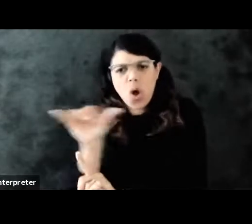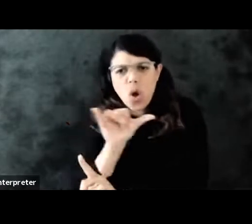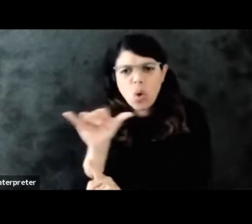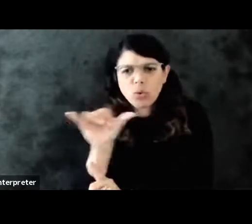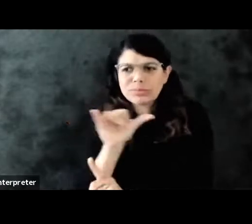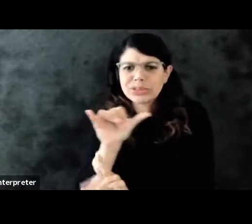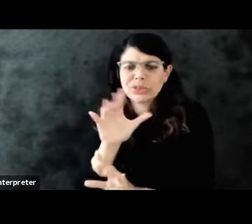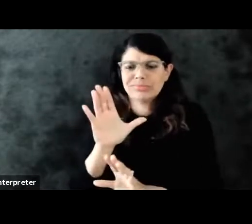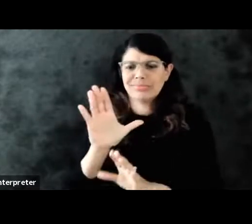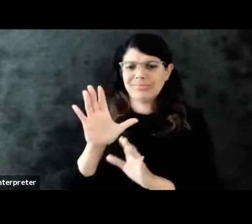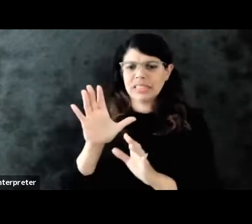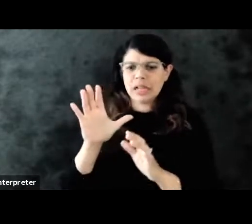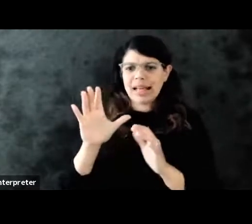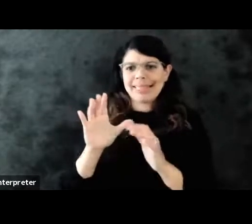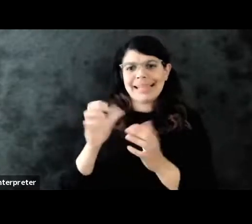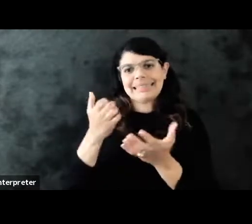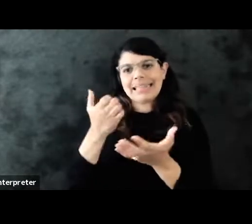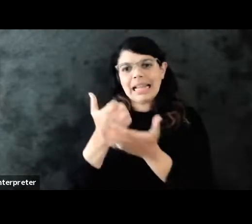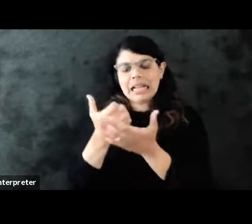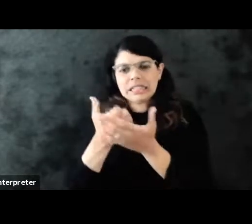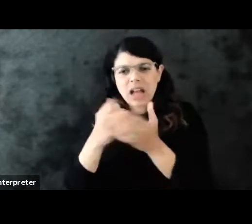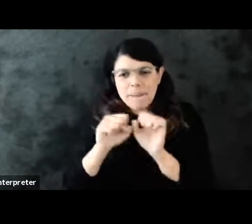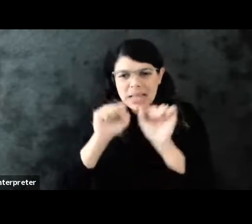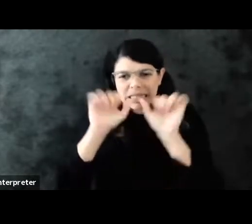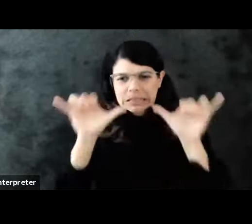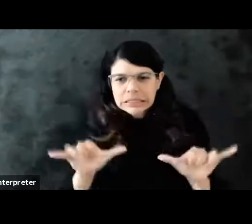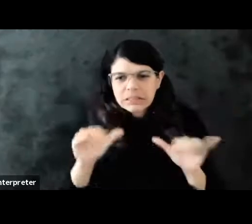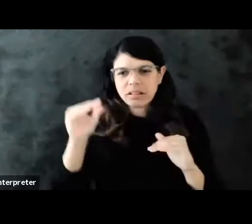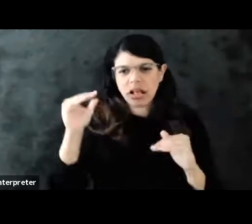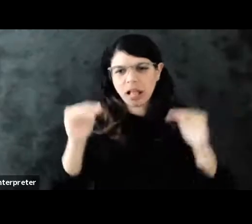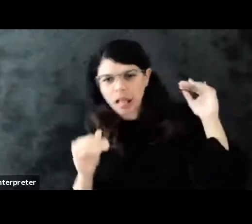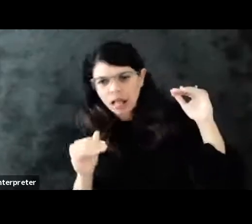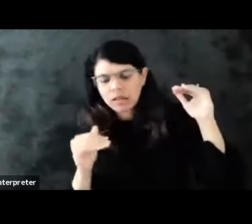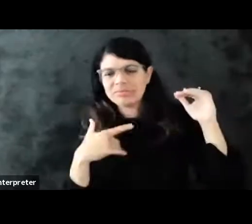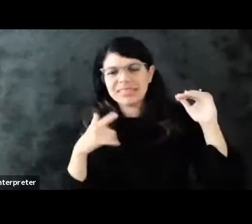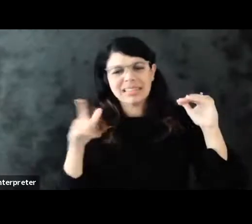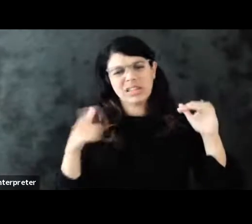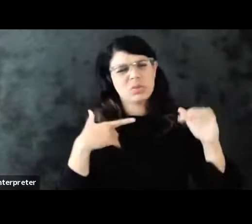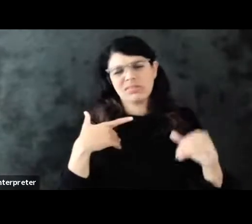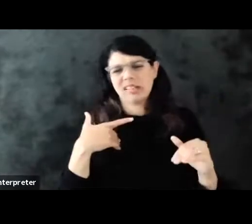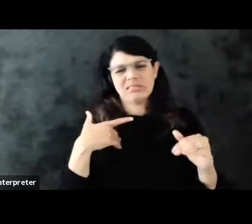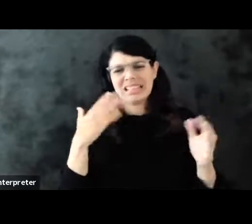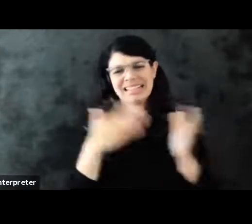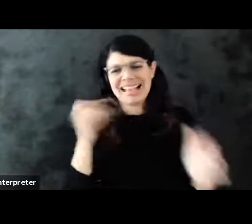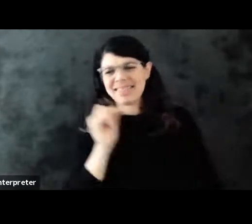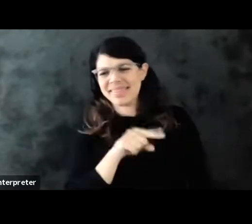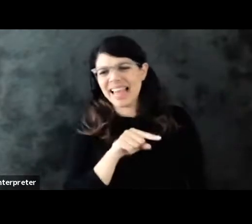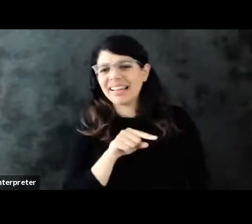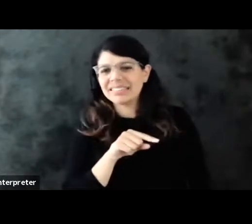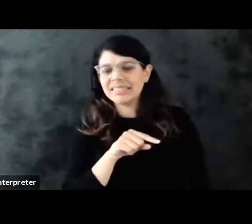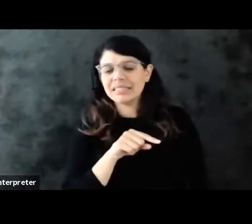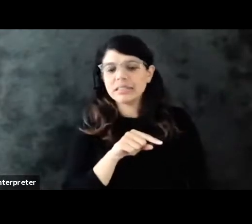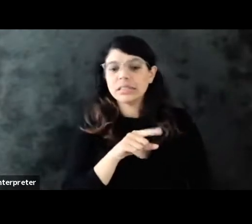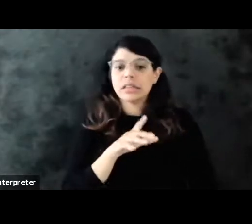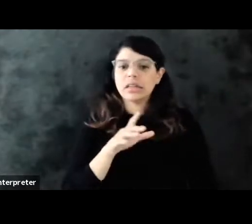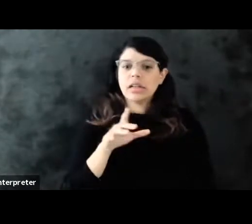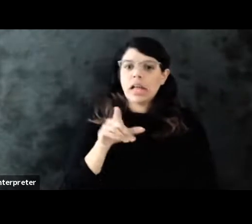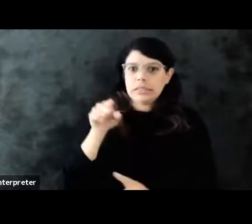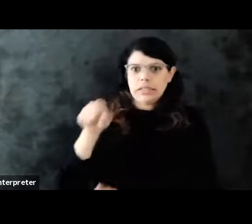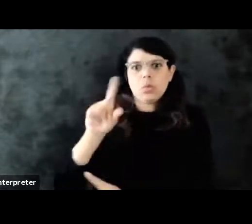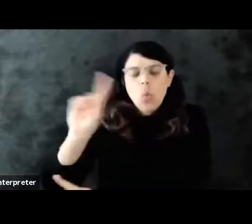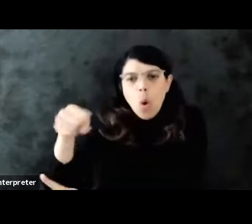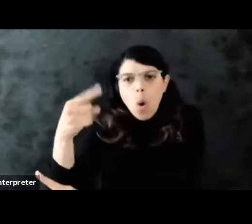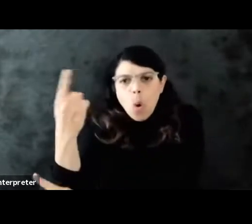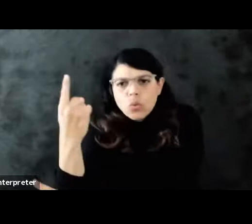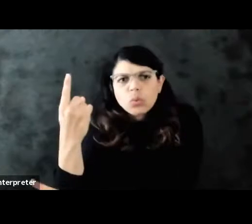Roosevelt was the only president up until then that I remember who had the audacity to challenge the corporate structure